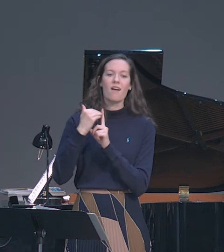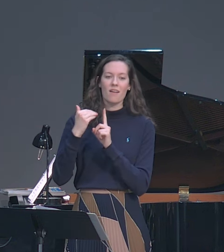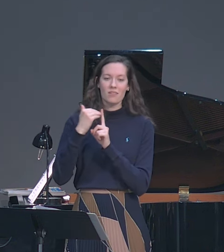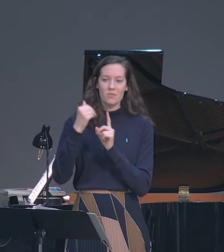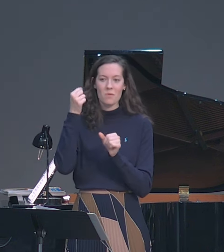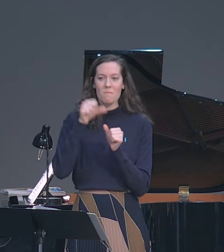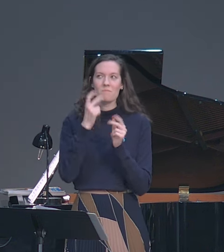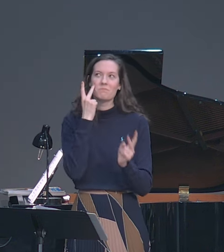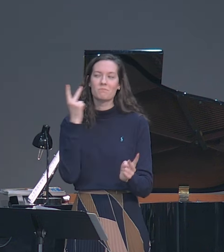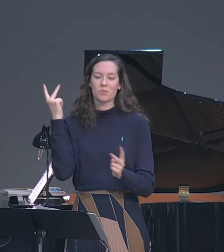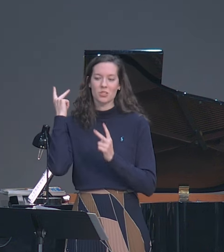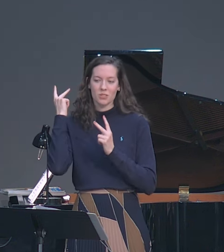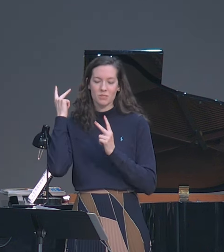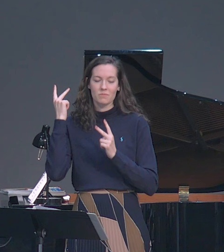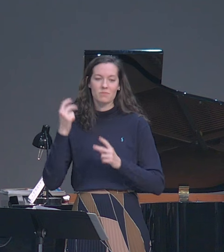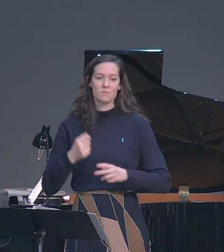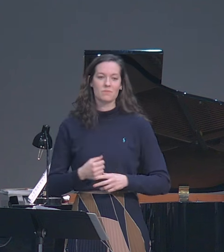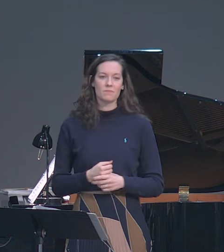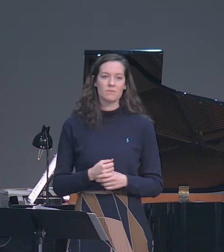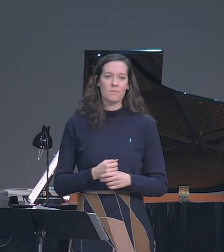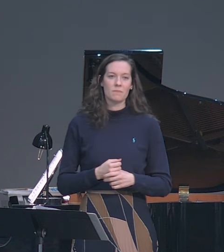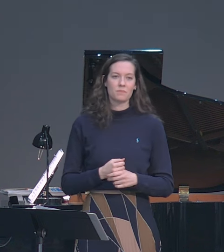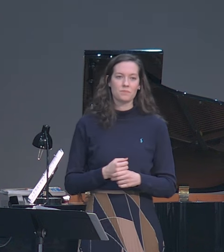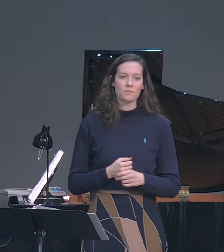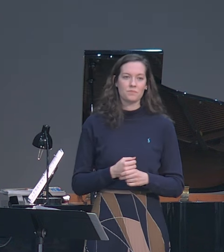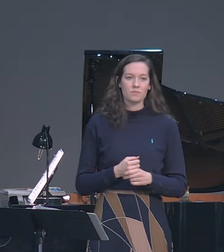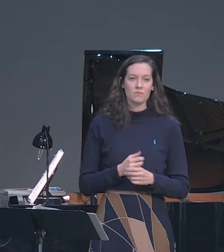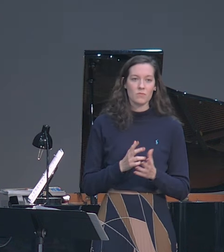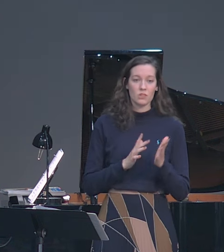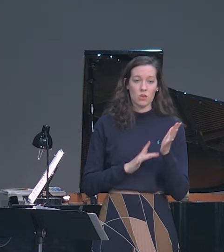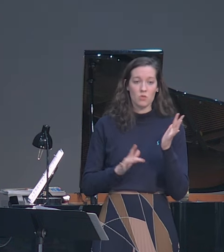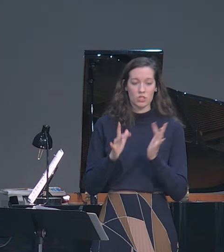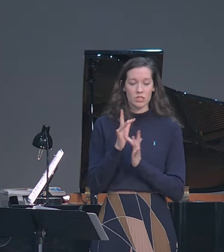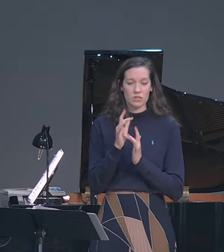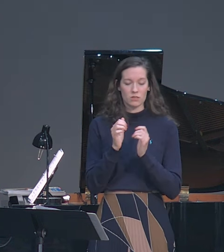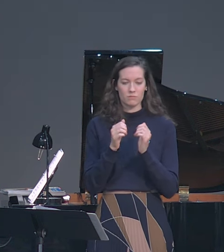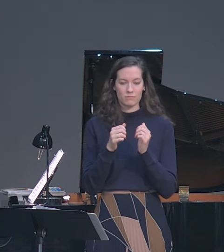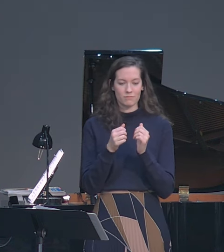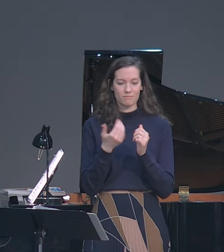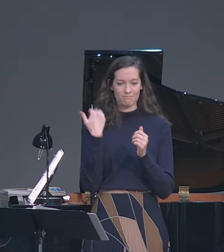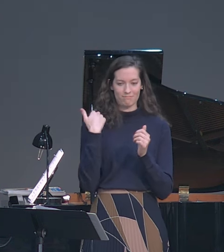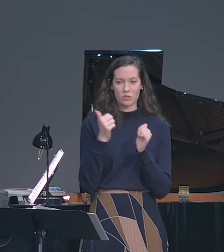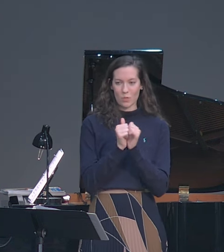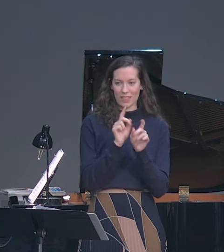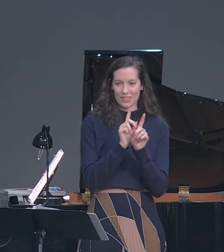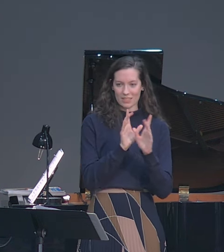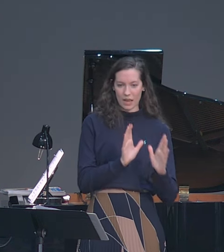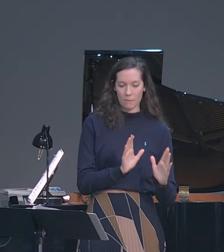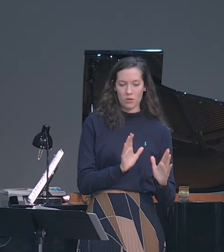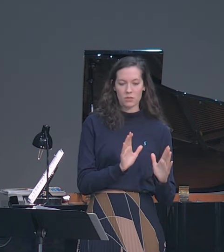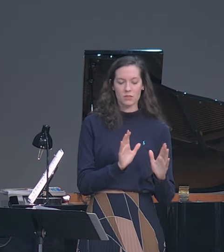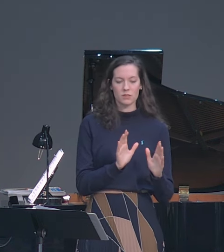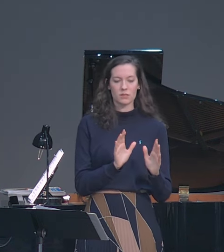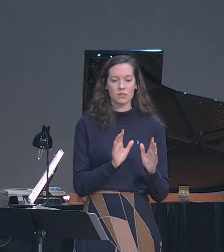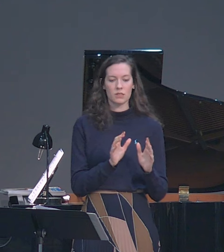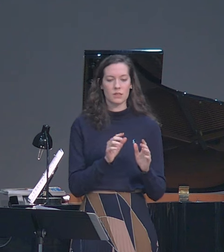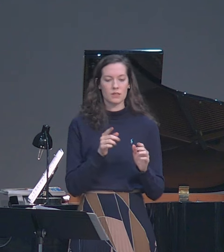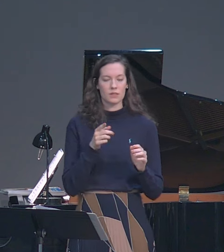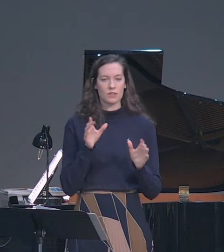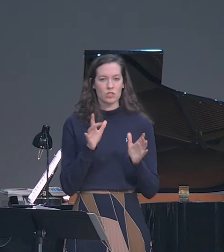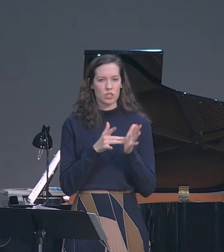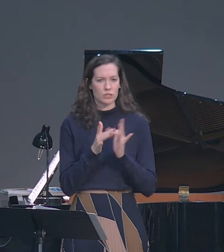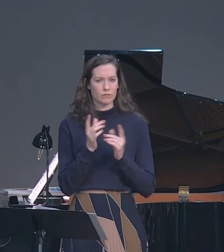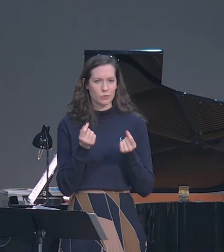with his disciples in that upper room, you know, he did something very significant. He actually changed the focus